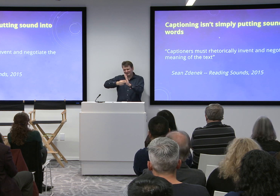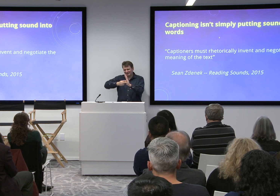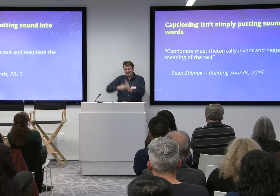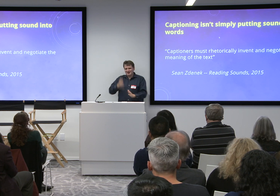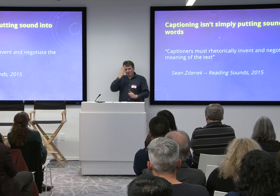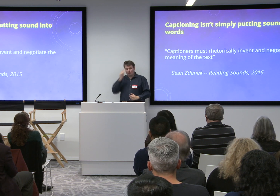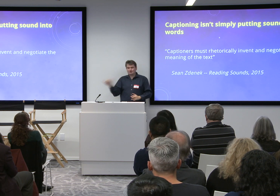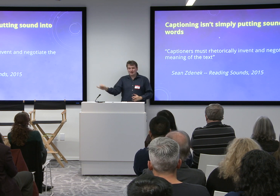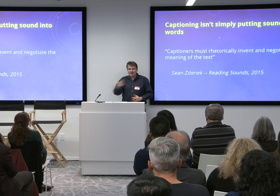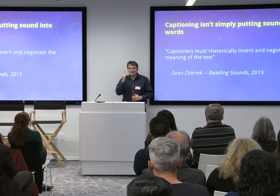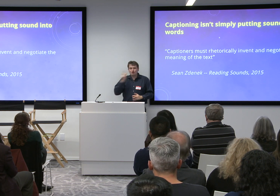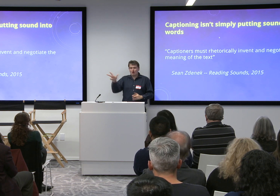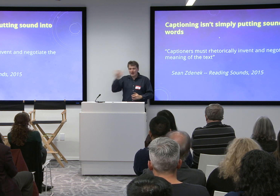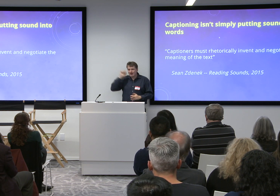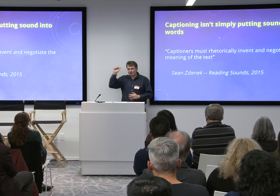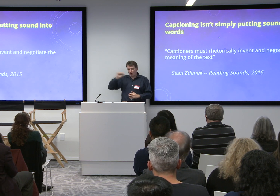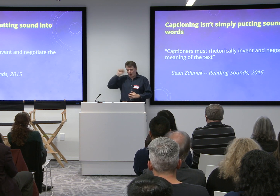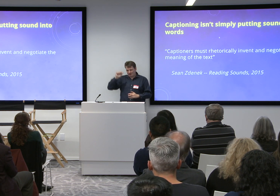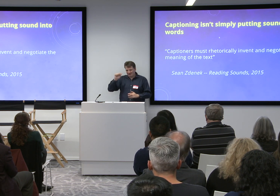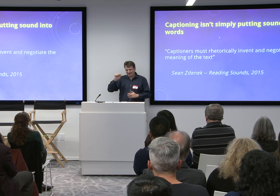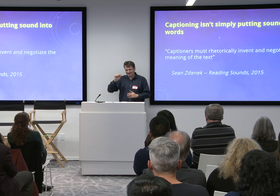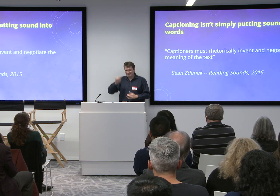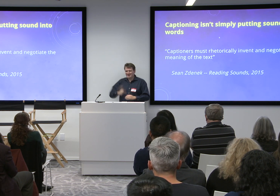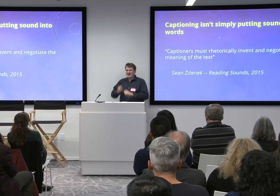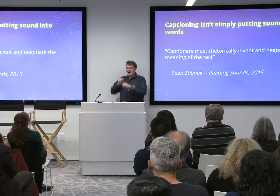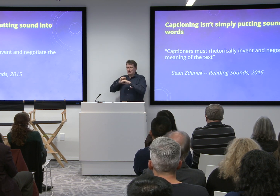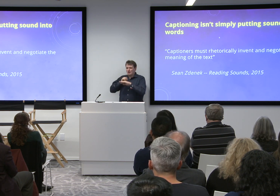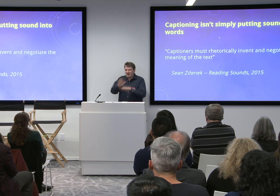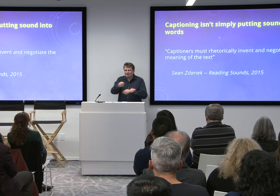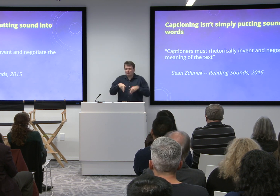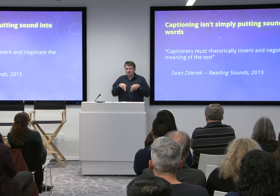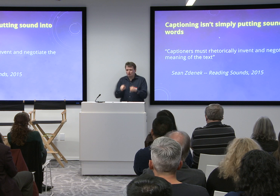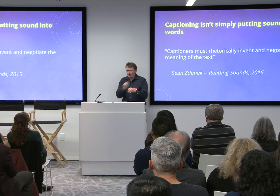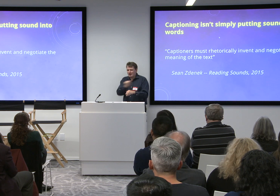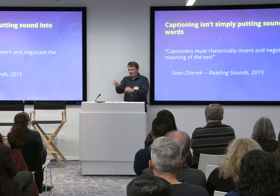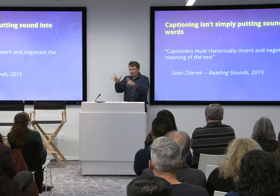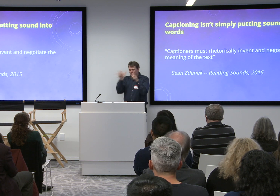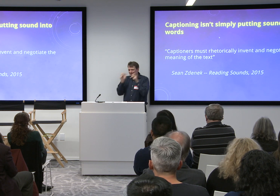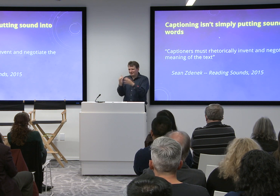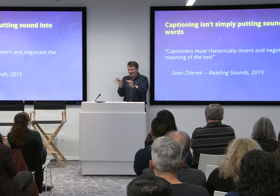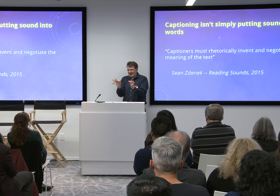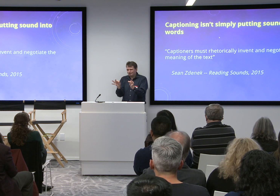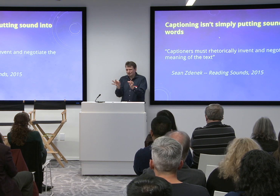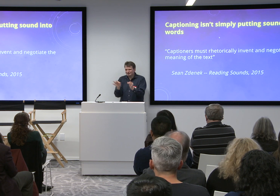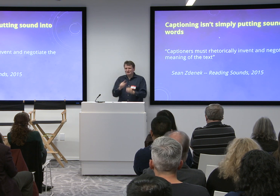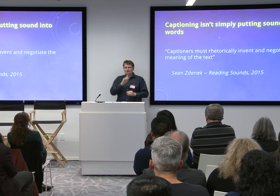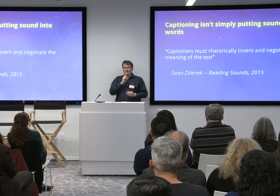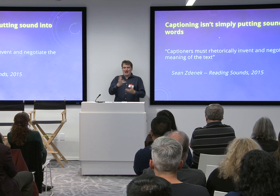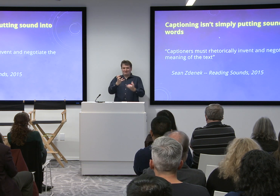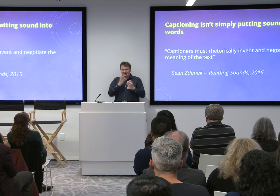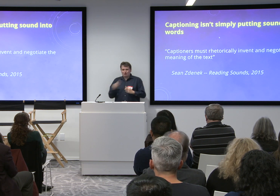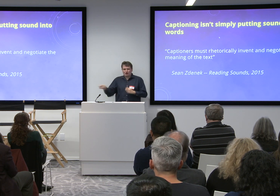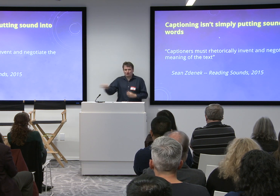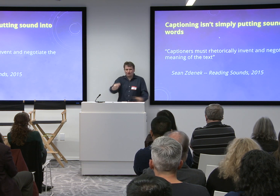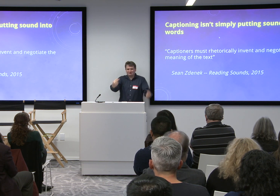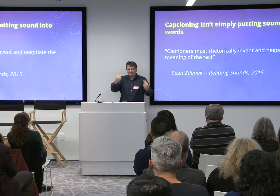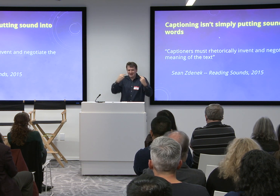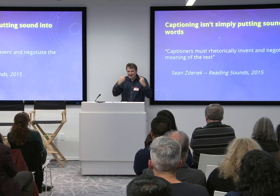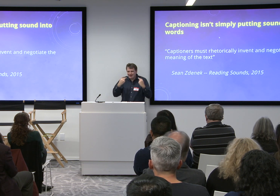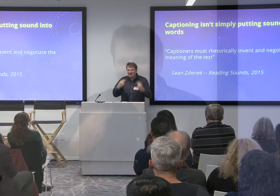intentional. Because if you listen to the audio input, it will affect the way that you perceive the captions. I really want